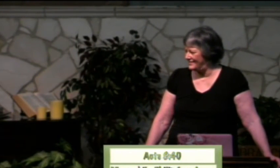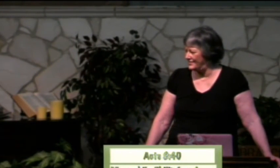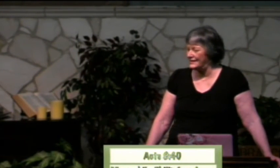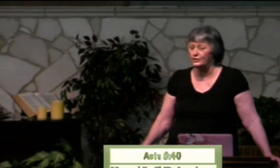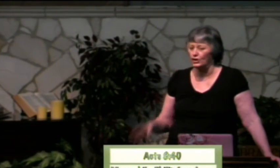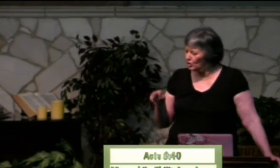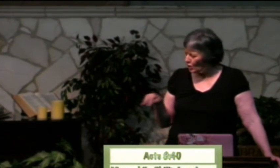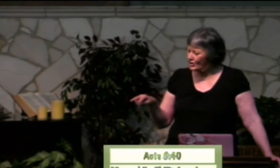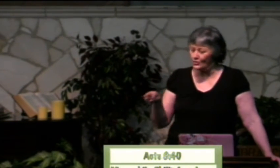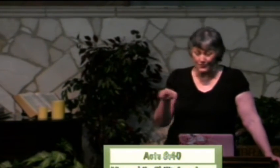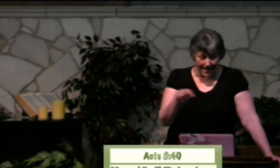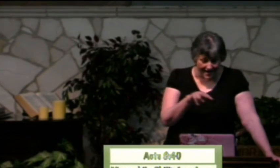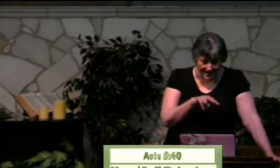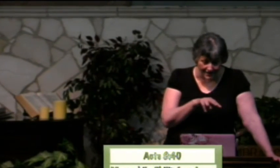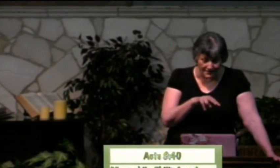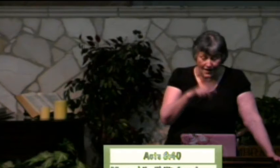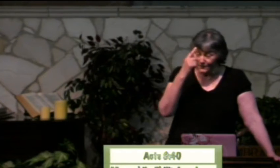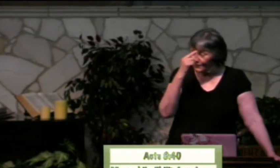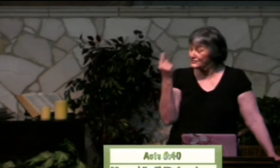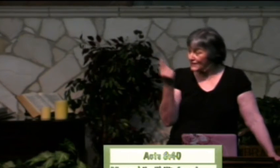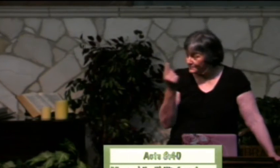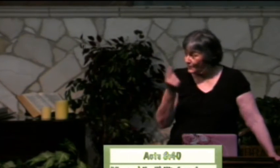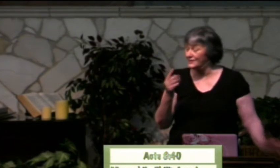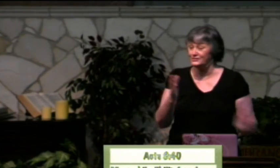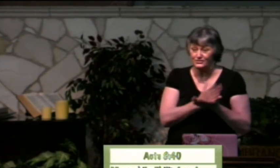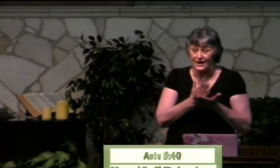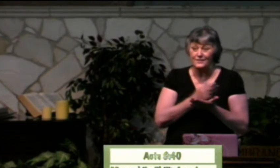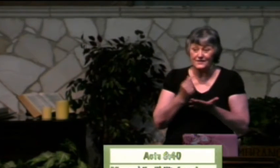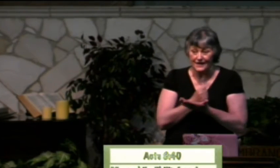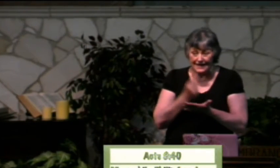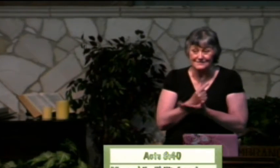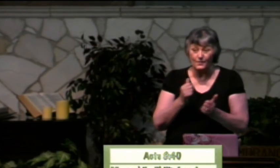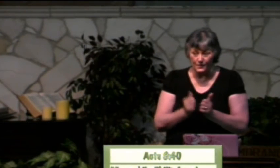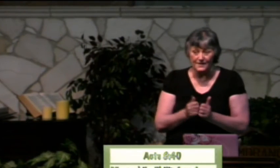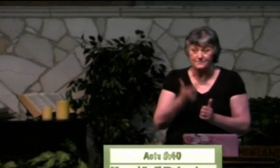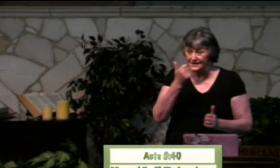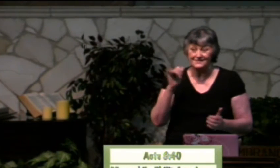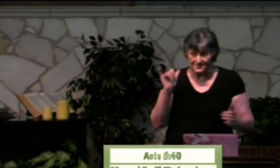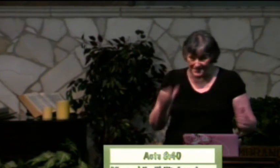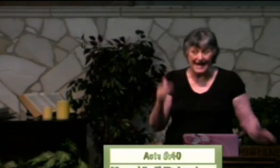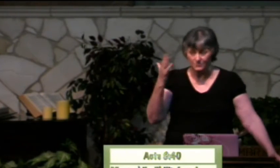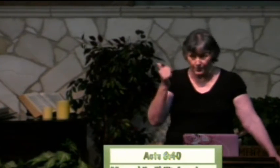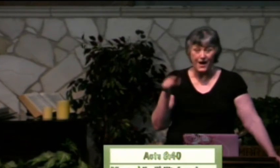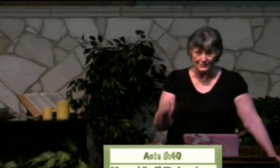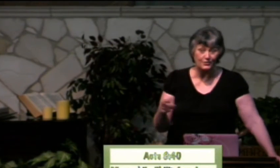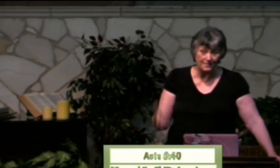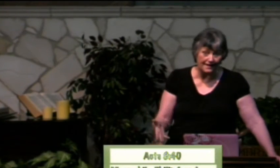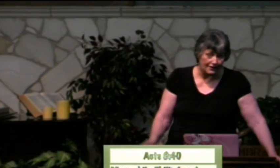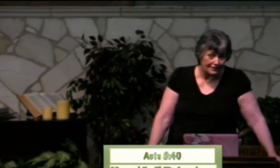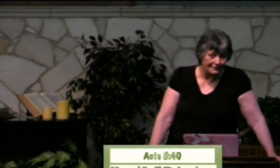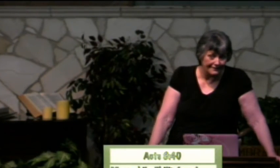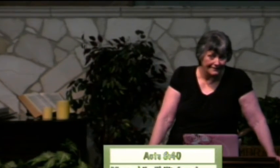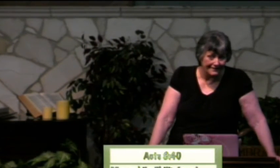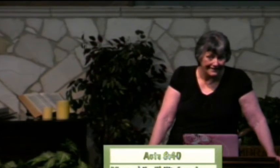Then look around for someone to share the gospel with, because that's why you're there.